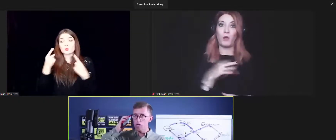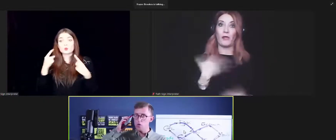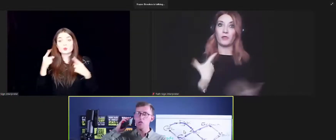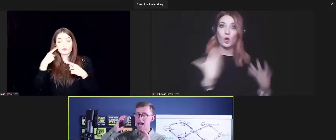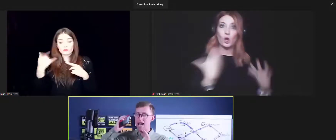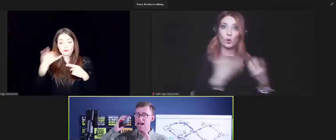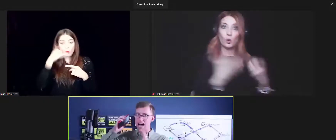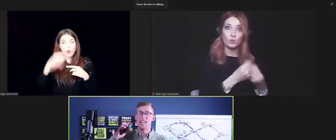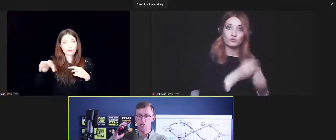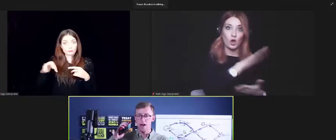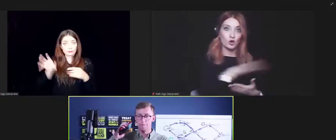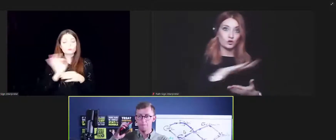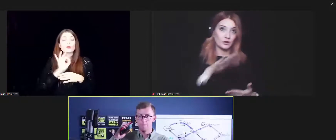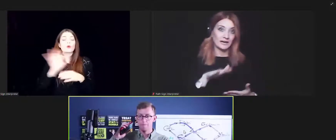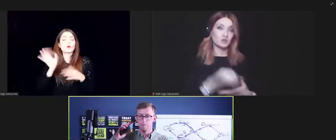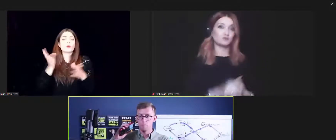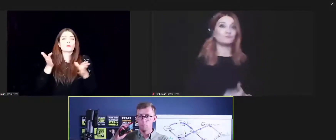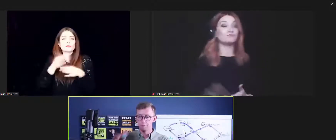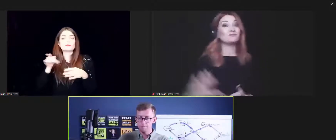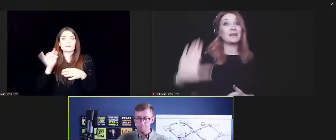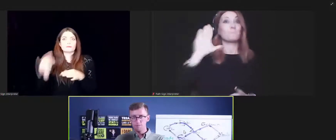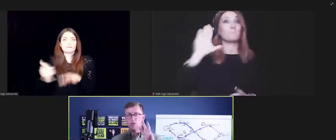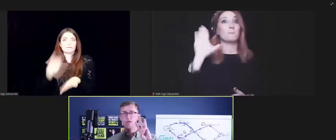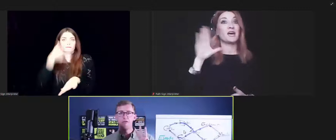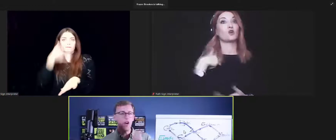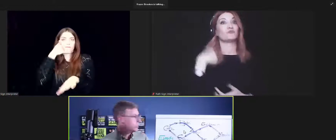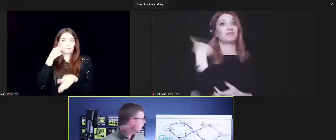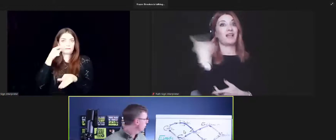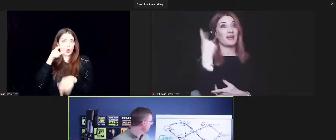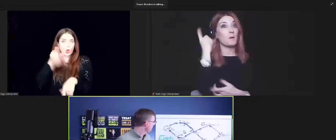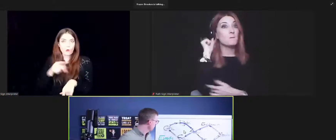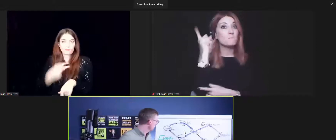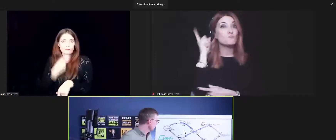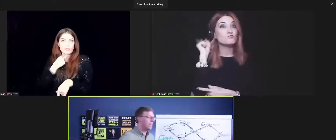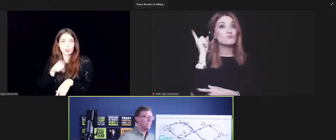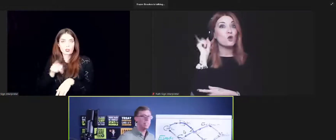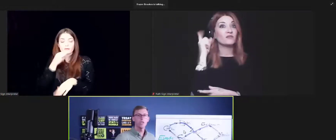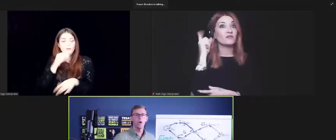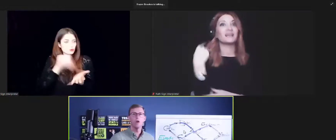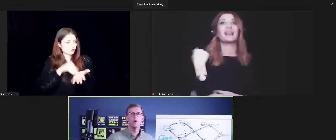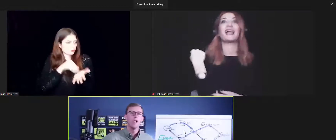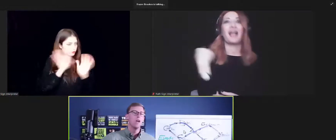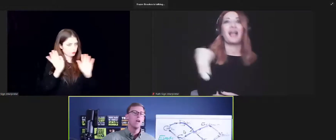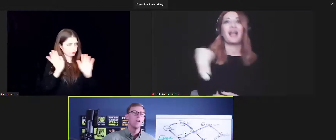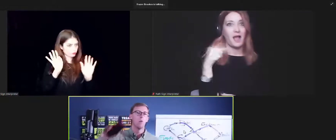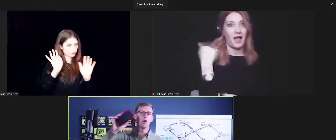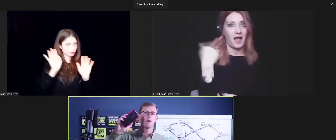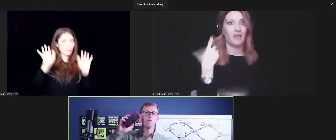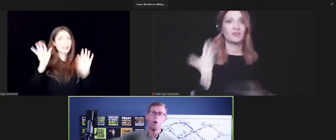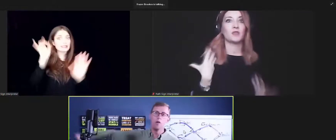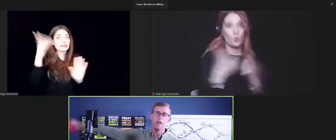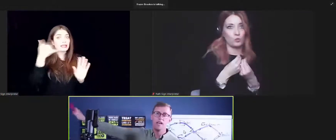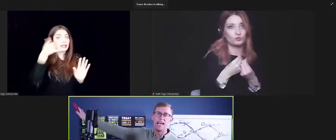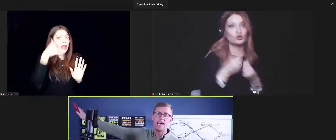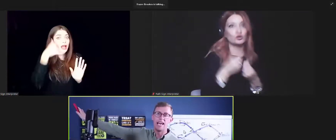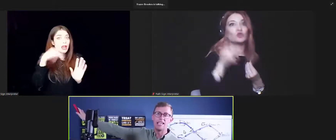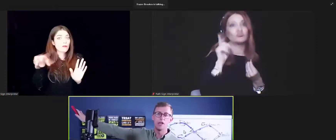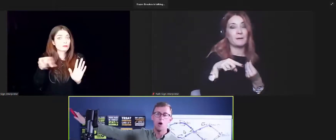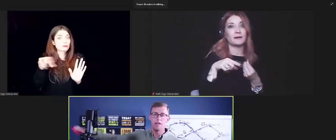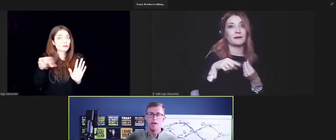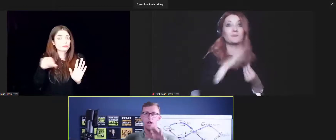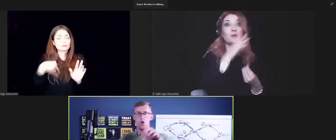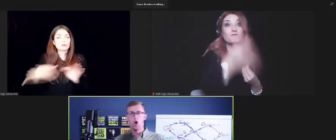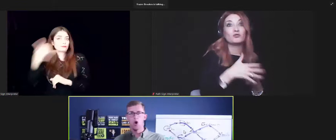goes, I'll answer it. The third zone, green zone, was phone is in the